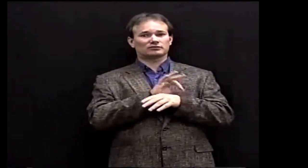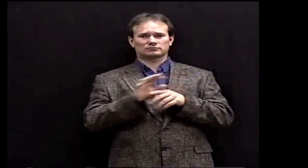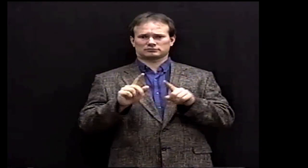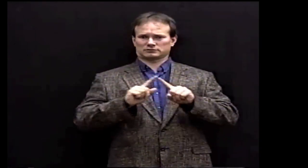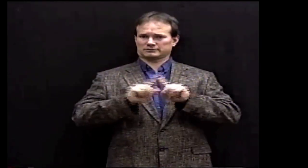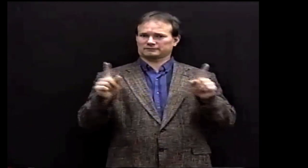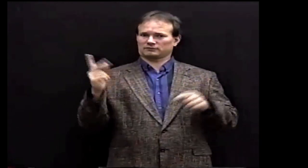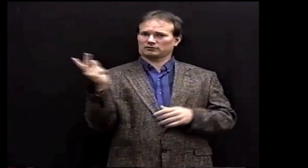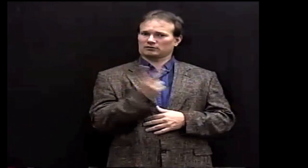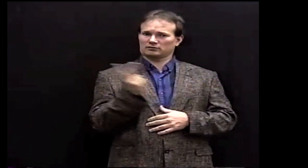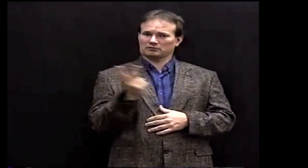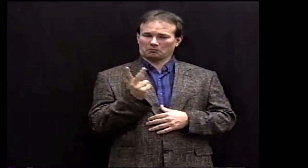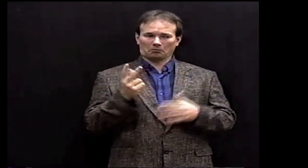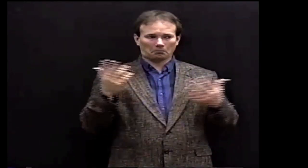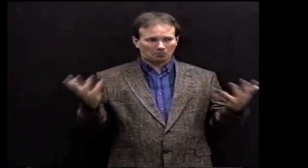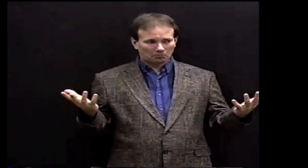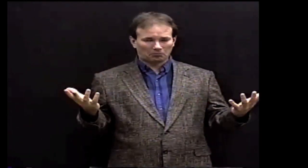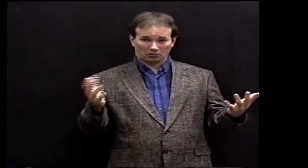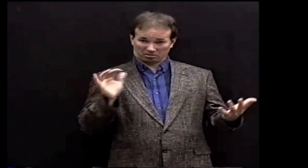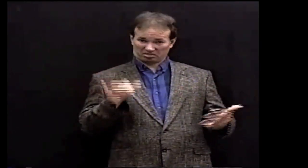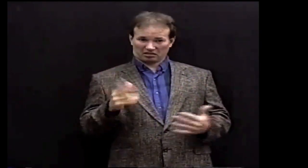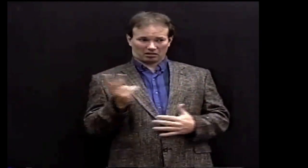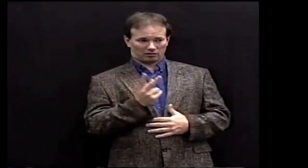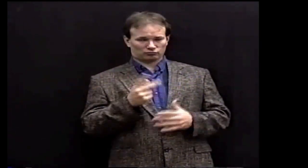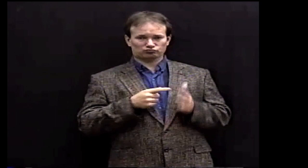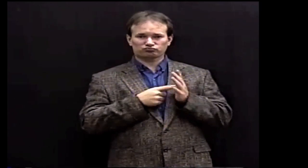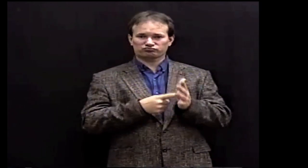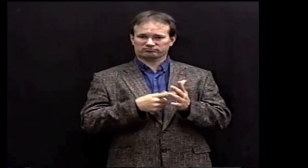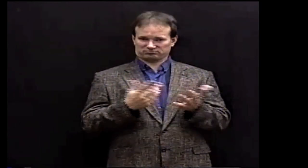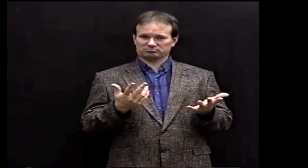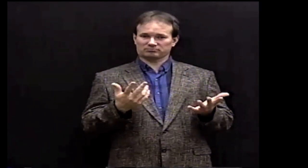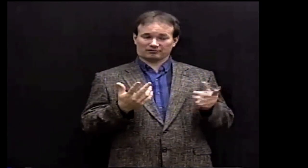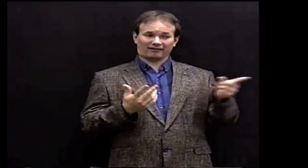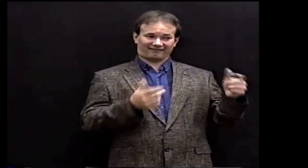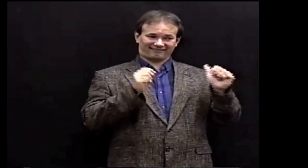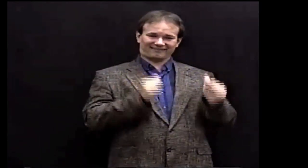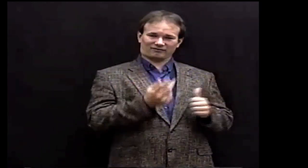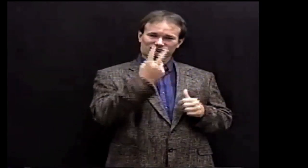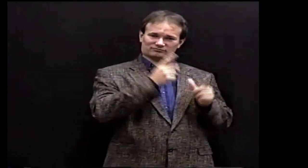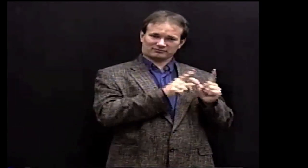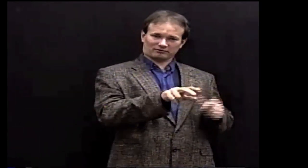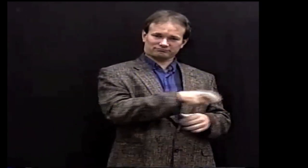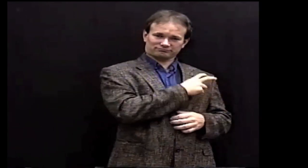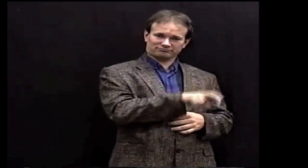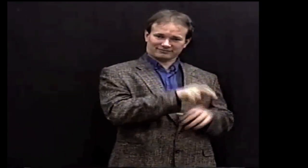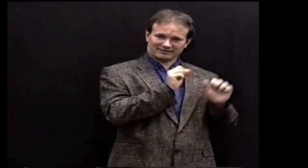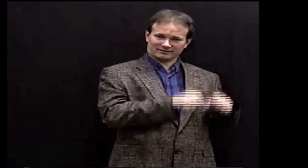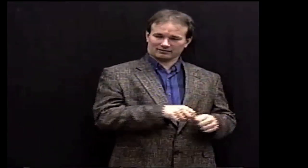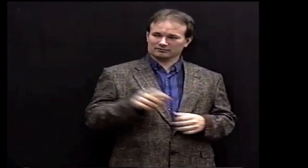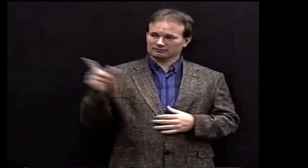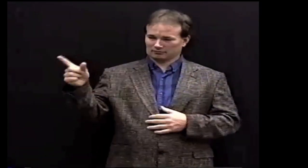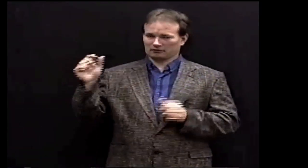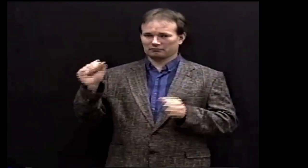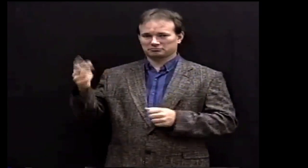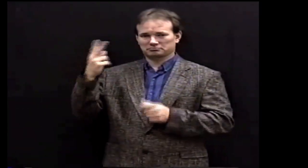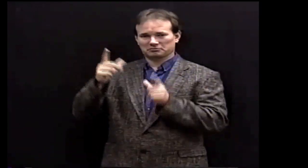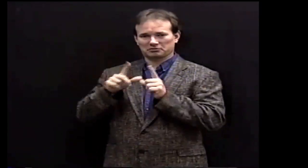different. They can use their bilingualism with a TTY, which is written in English, and producing the message in ASL. Since